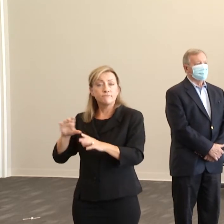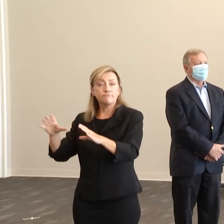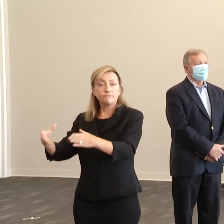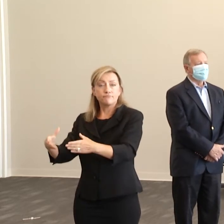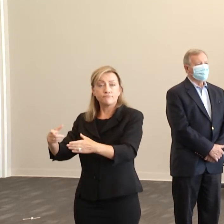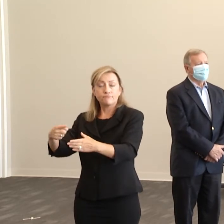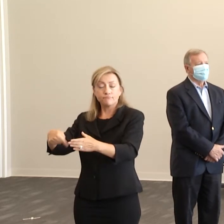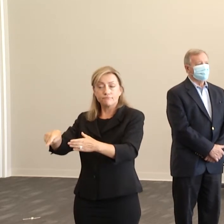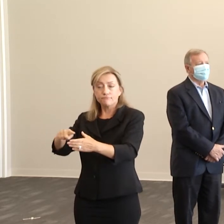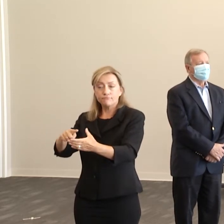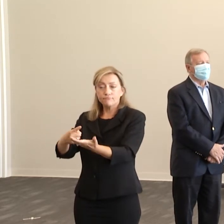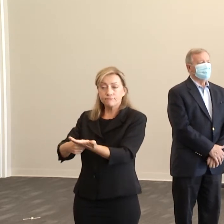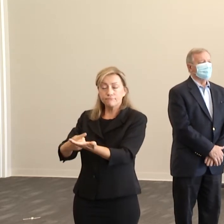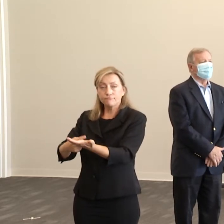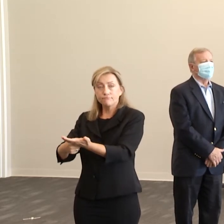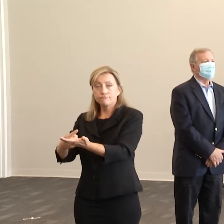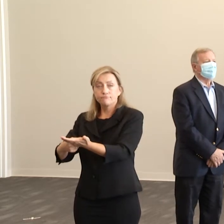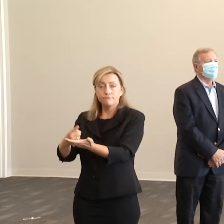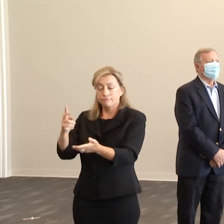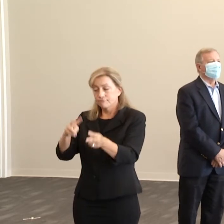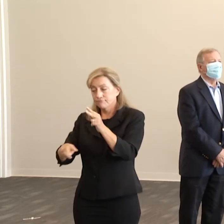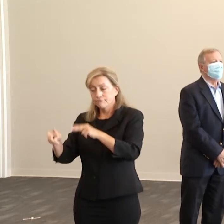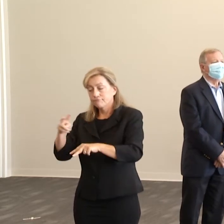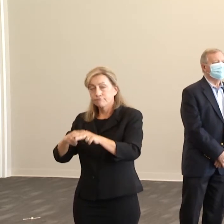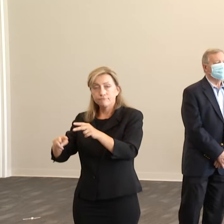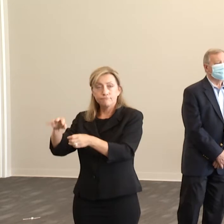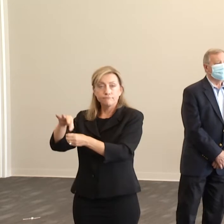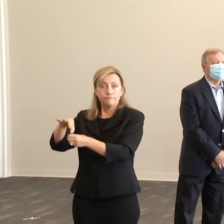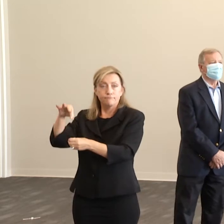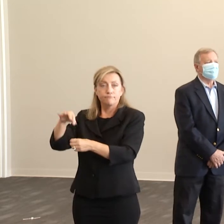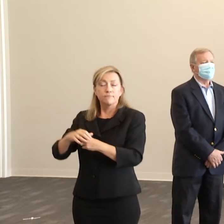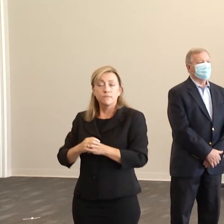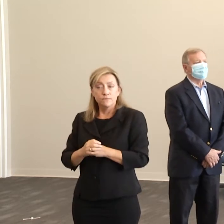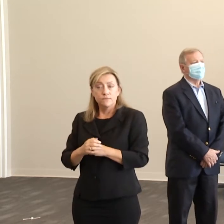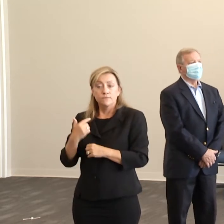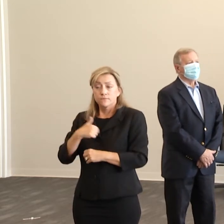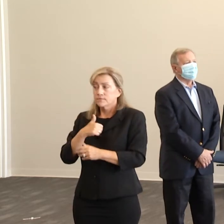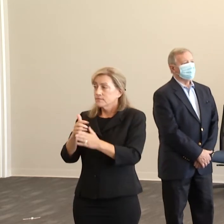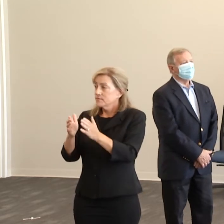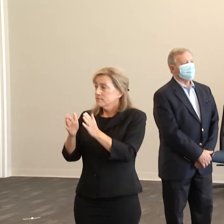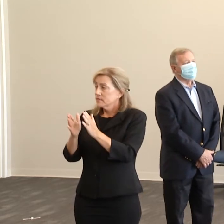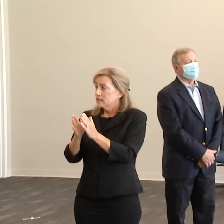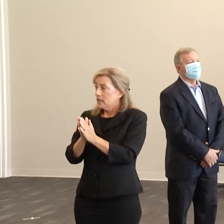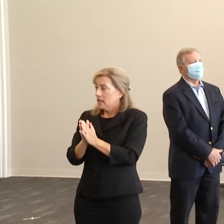And we ask, plead with,